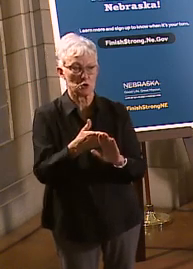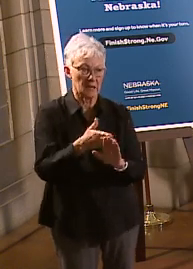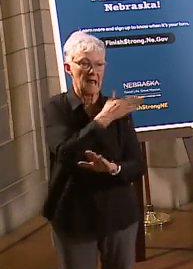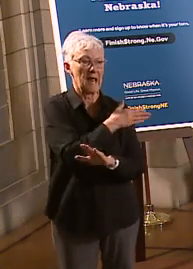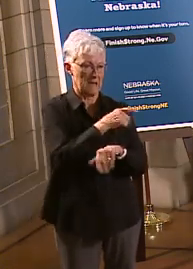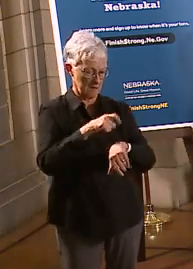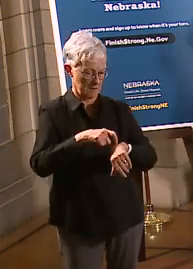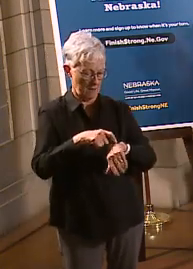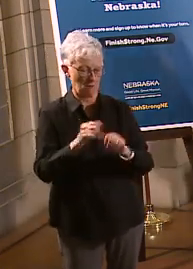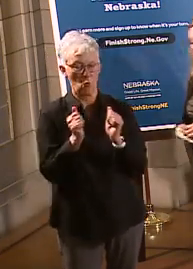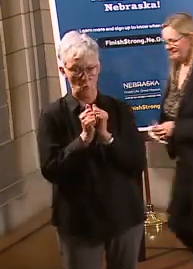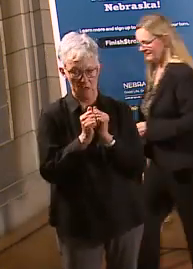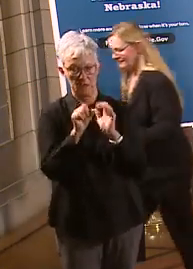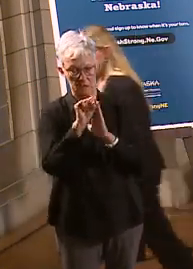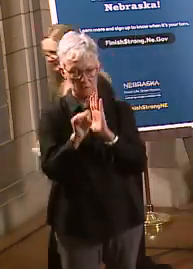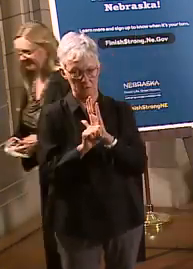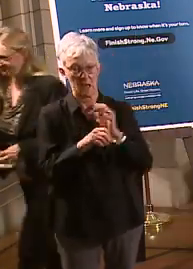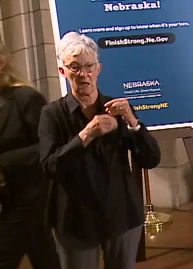Thank you.